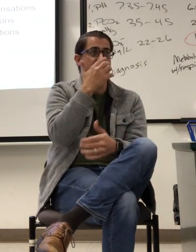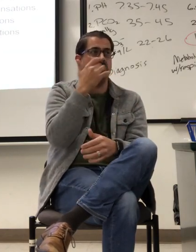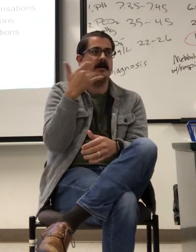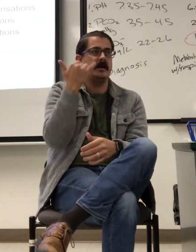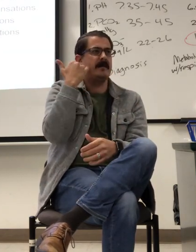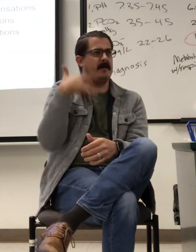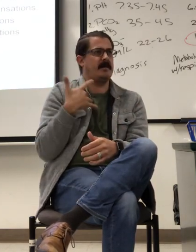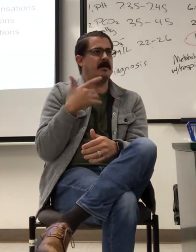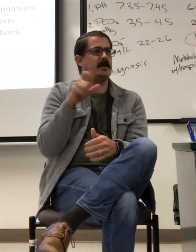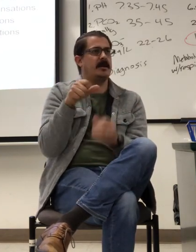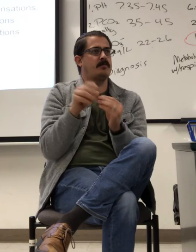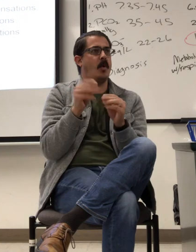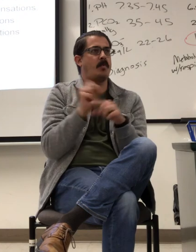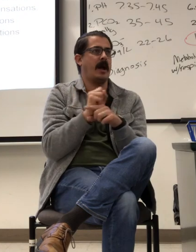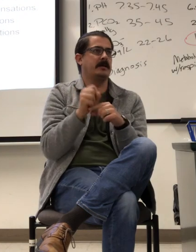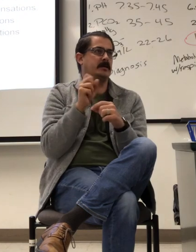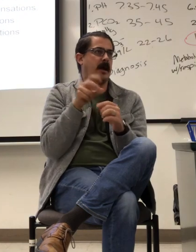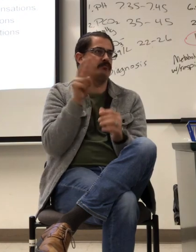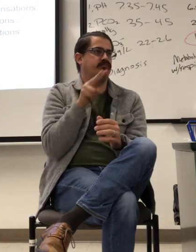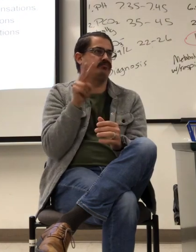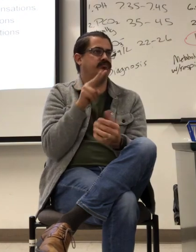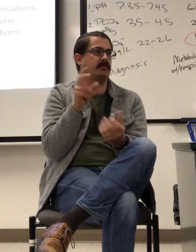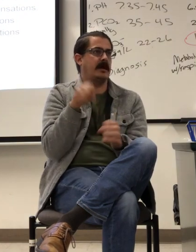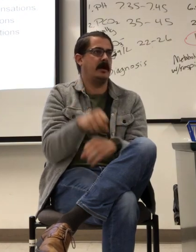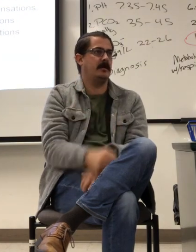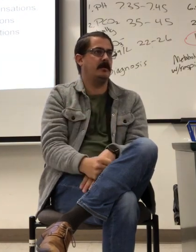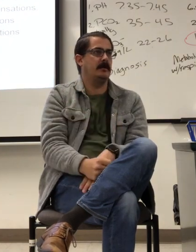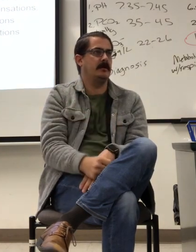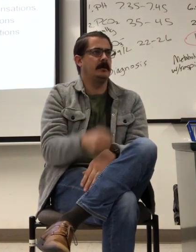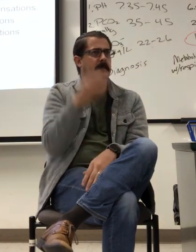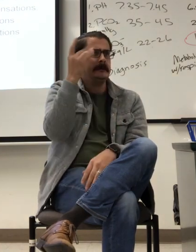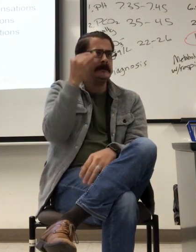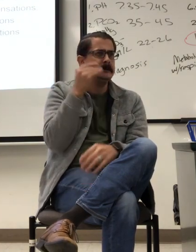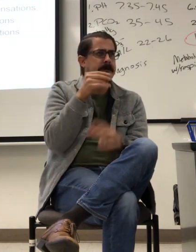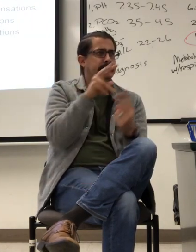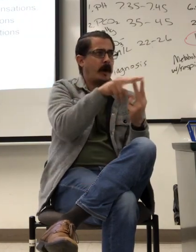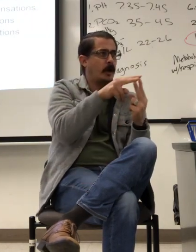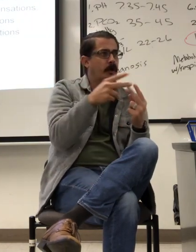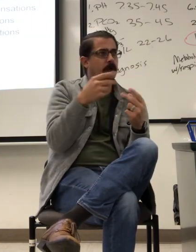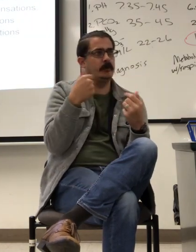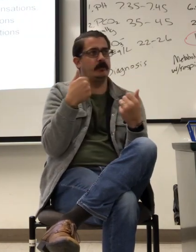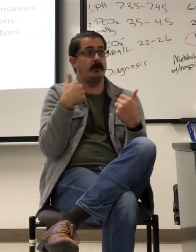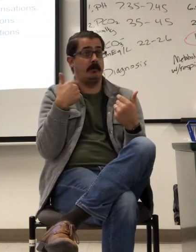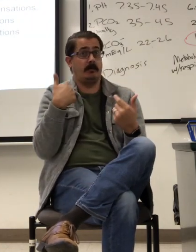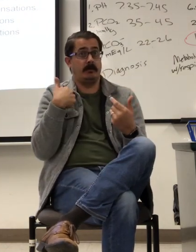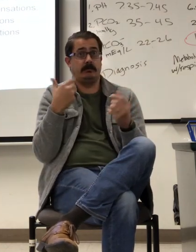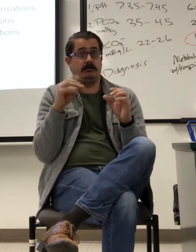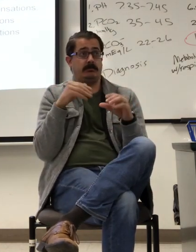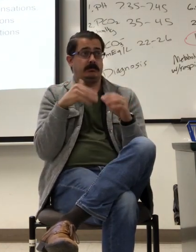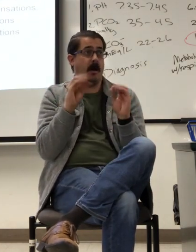felt you needed more practice to kind of like work it through with yourself, with your neighbor, with me.